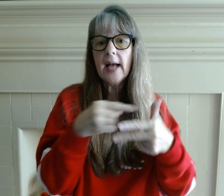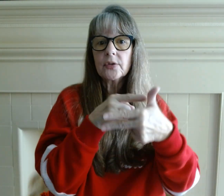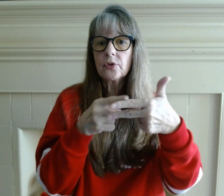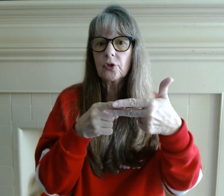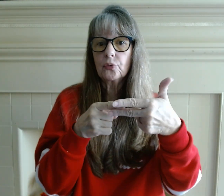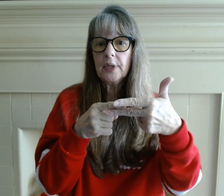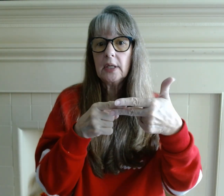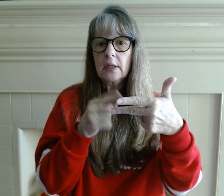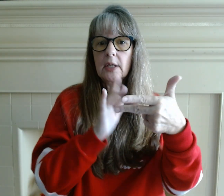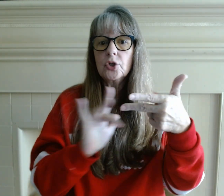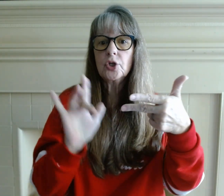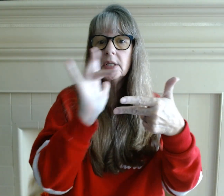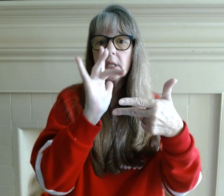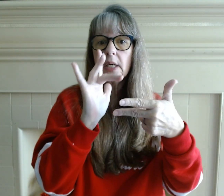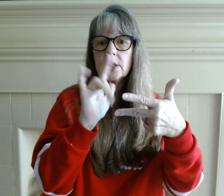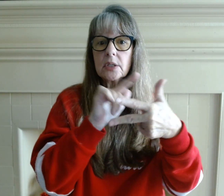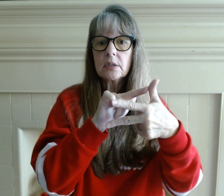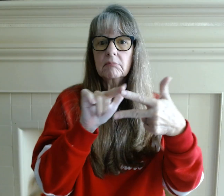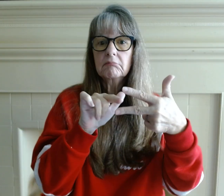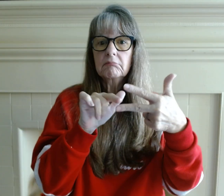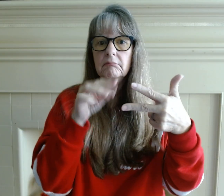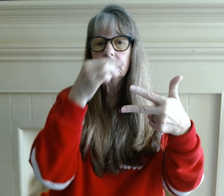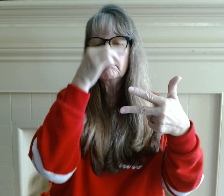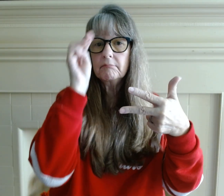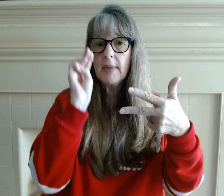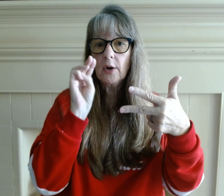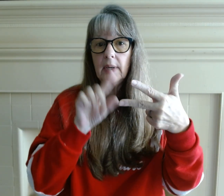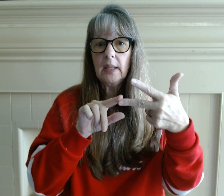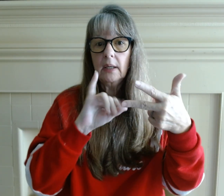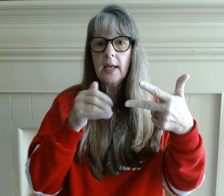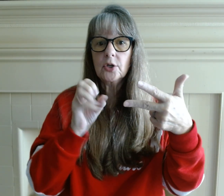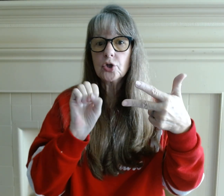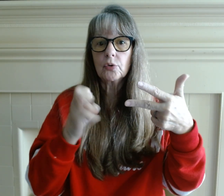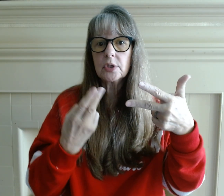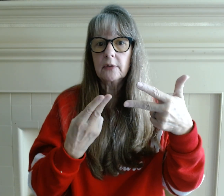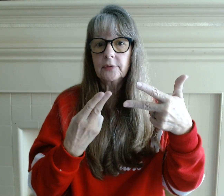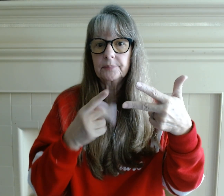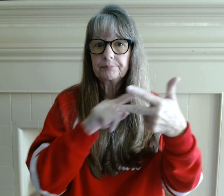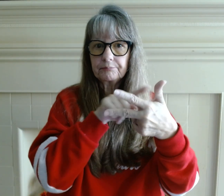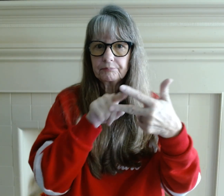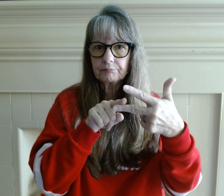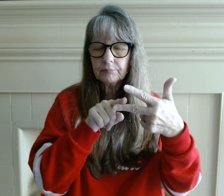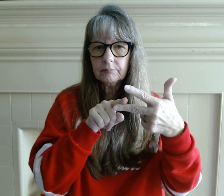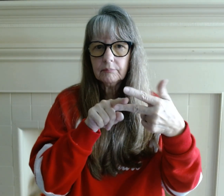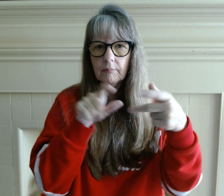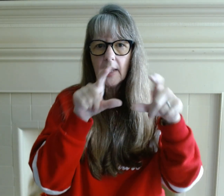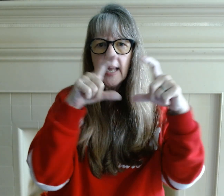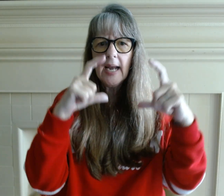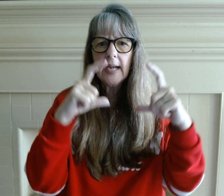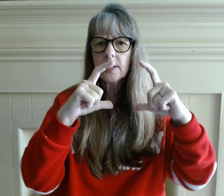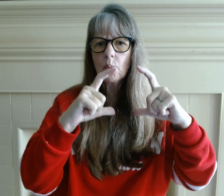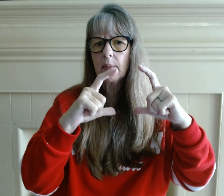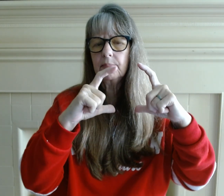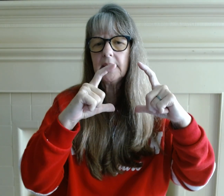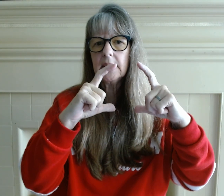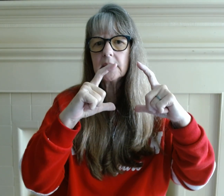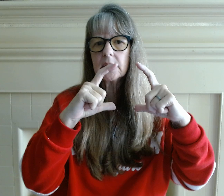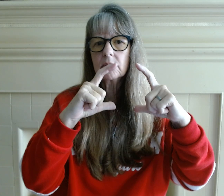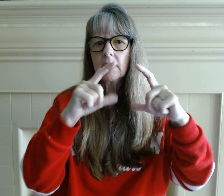the three: Jesus, Mary, and Joseph. And it's in one piece. And they're